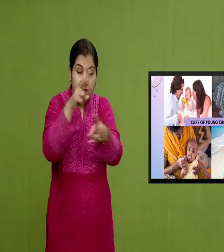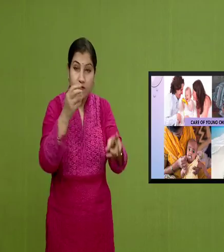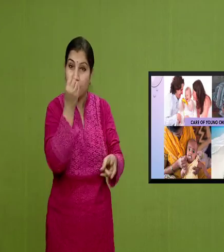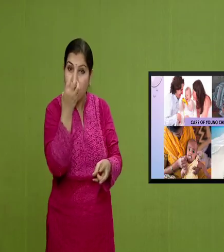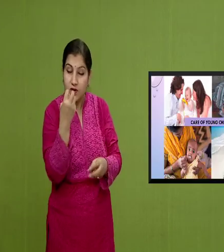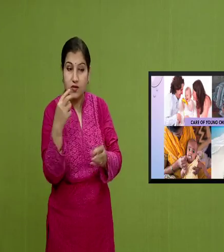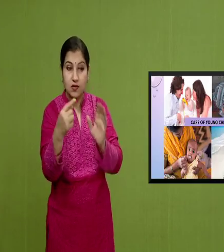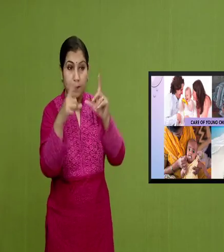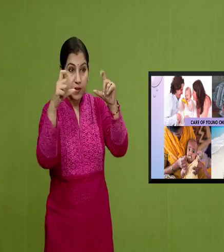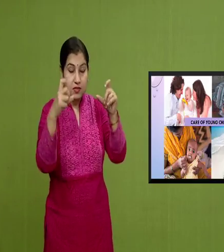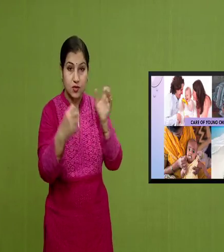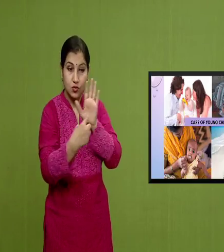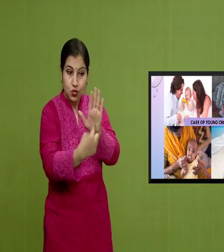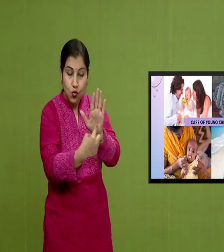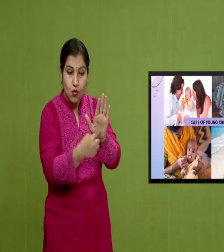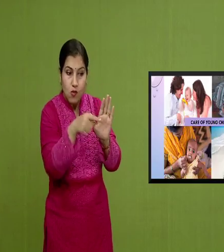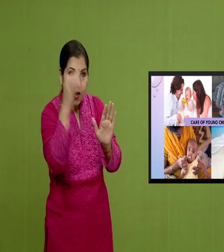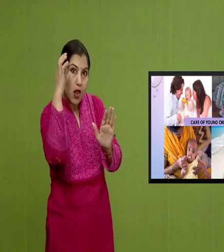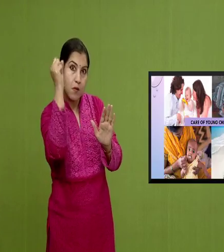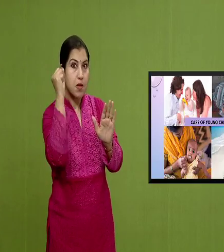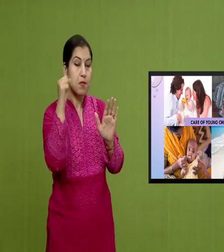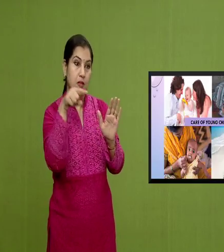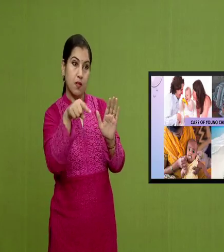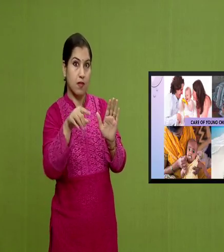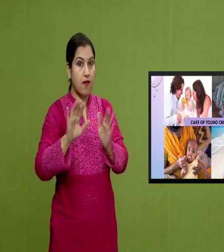flowers, the child remembers them.